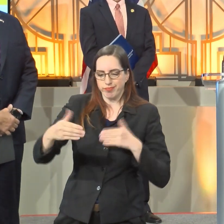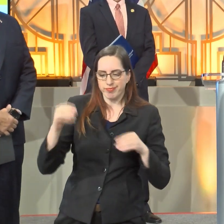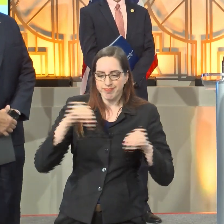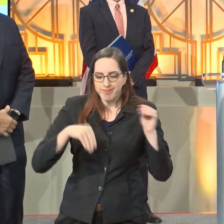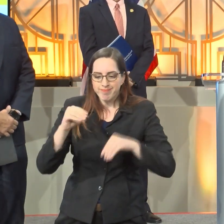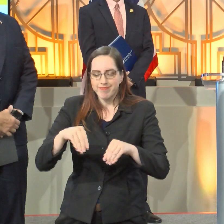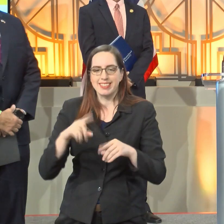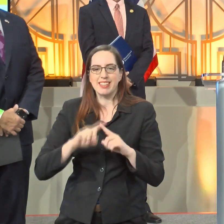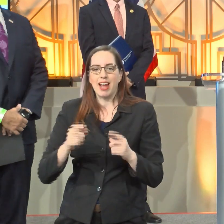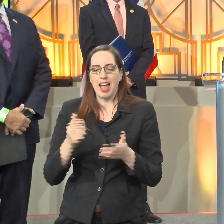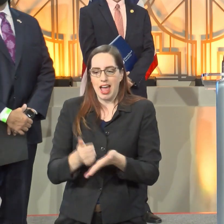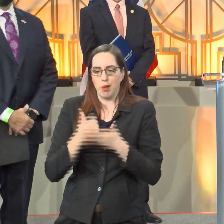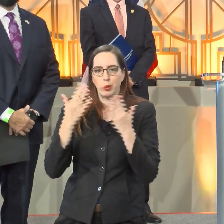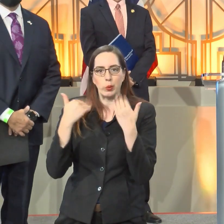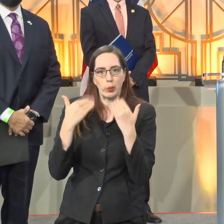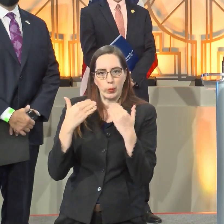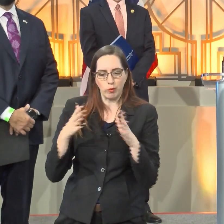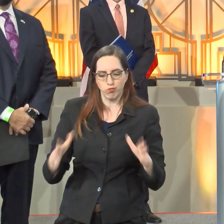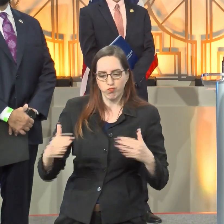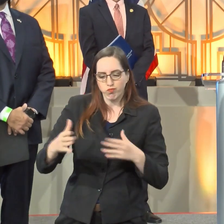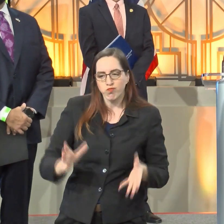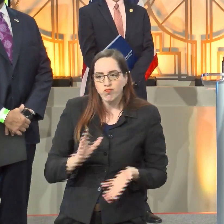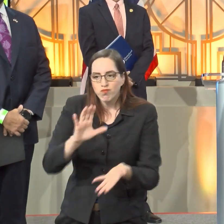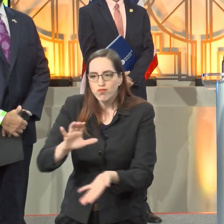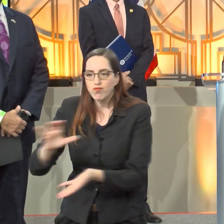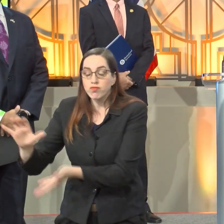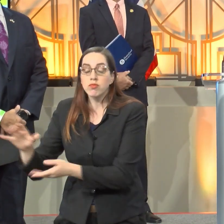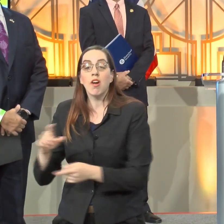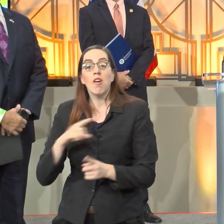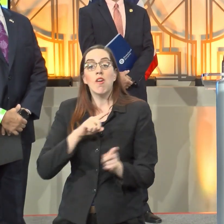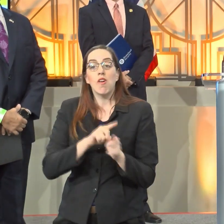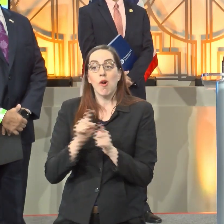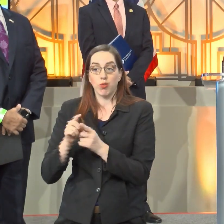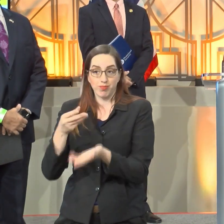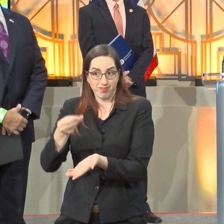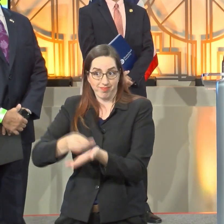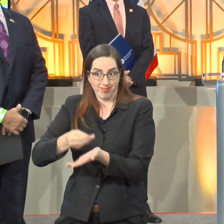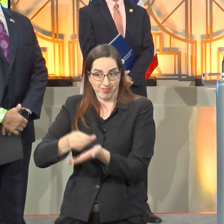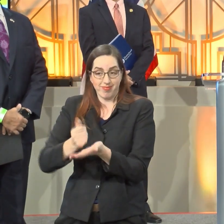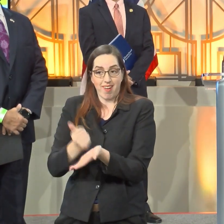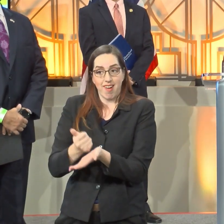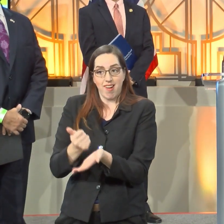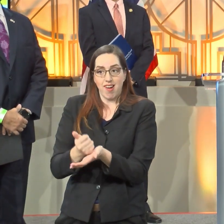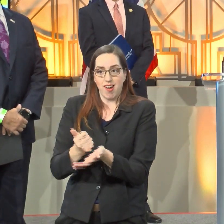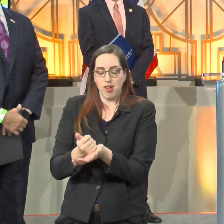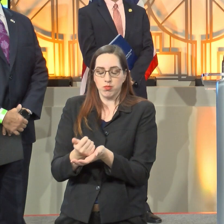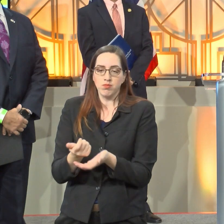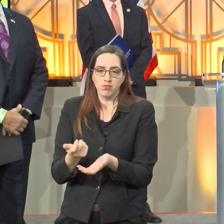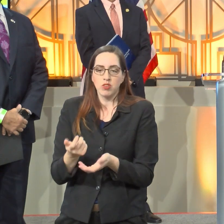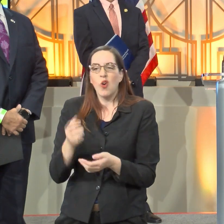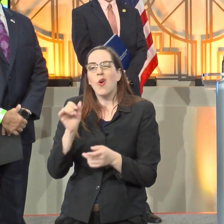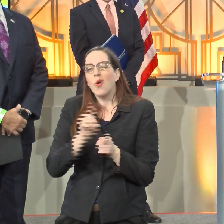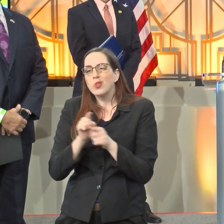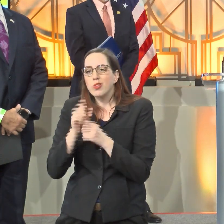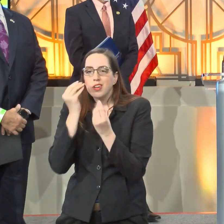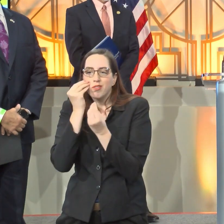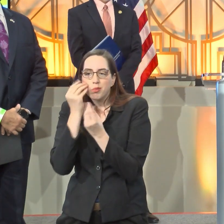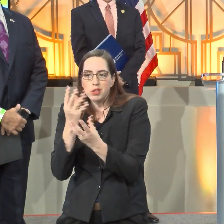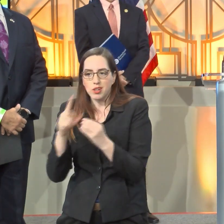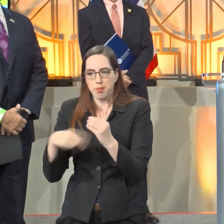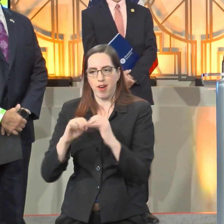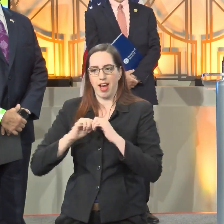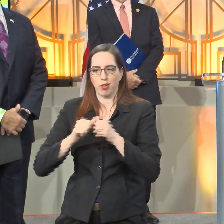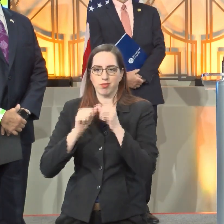cooling goodies inside, as well as financial assistance and much-needed information on how to